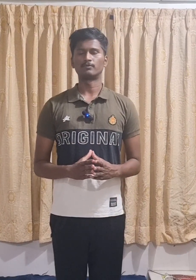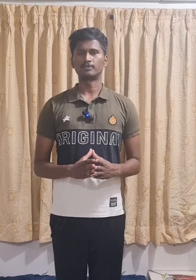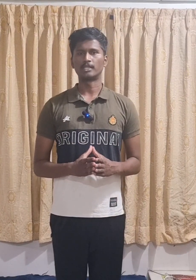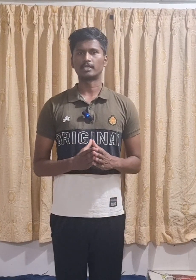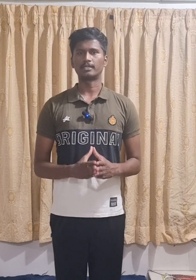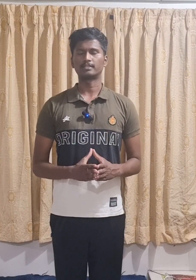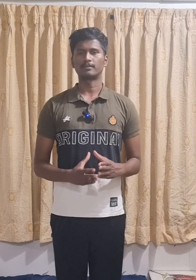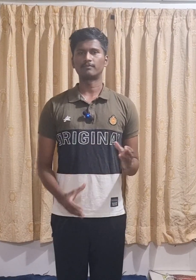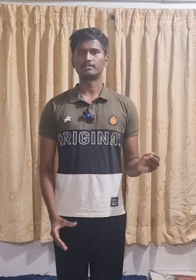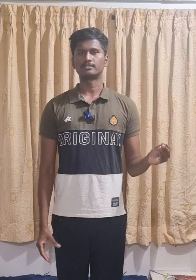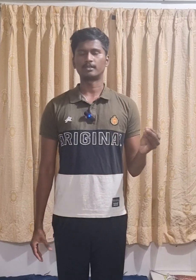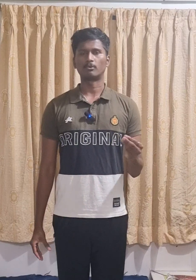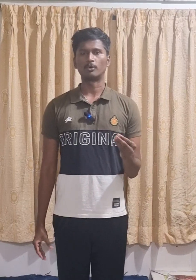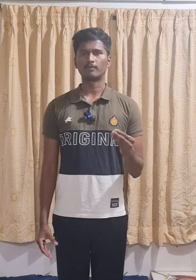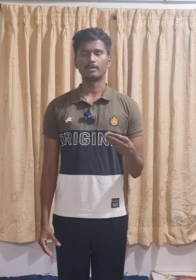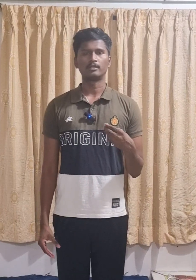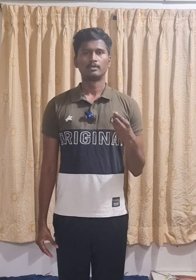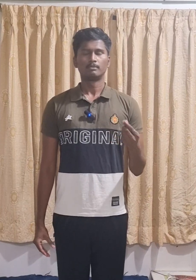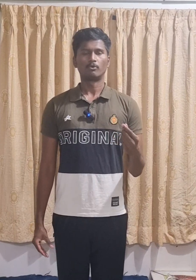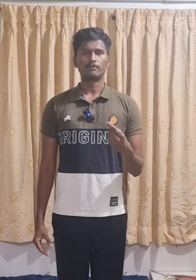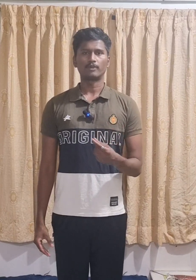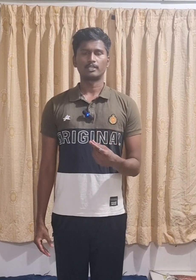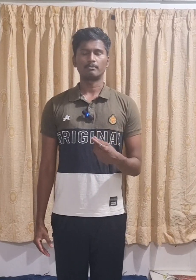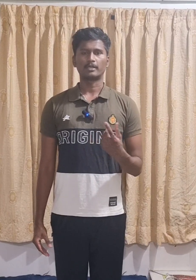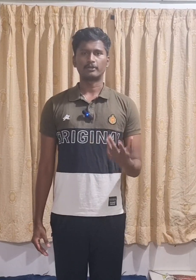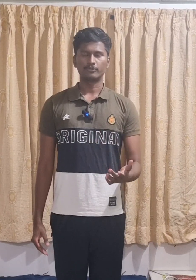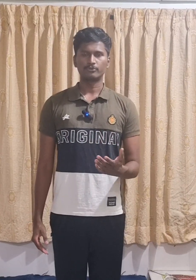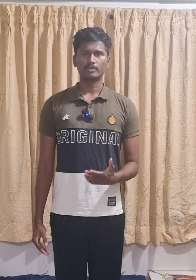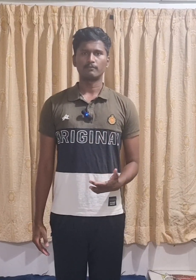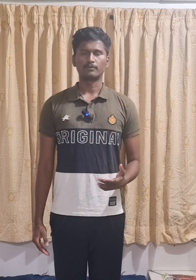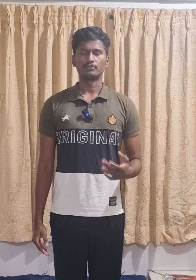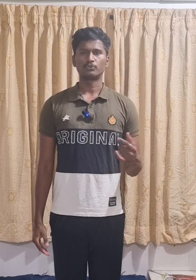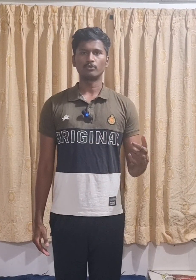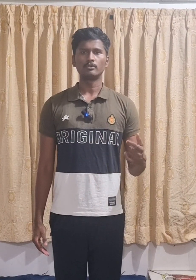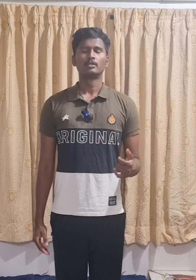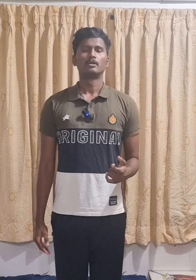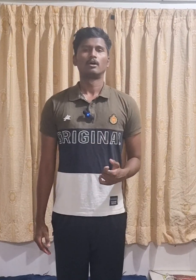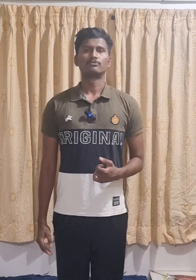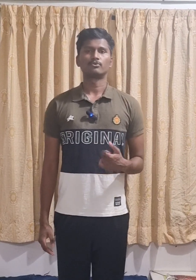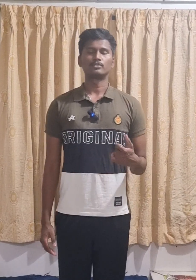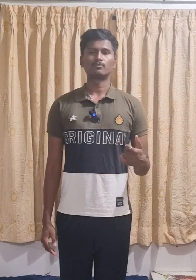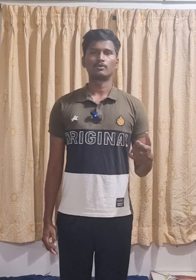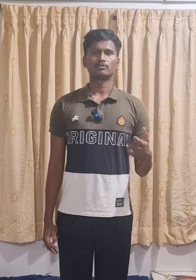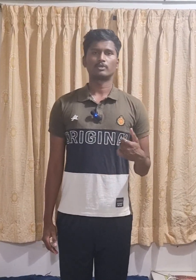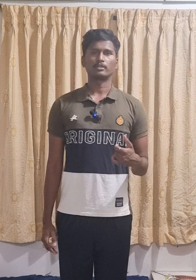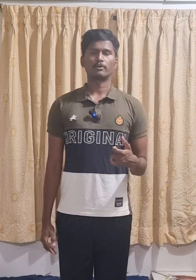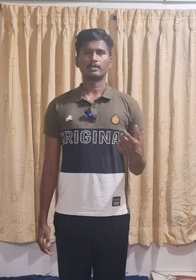They can take their features and modify them according to their will. So this was the